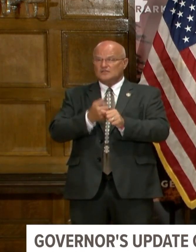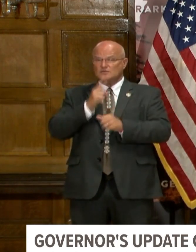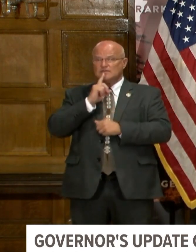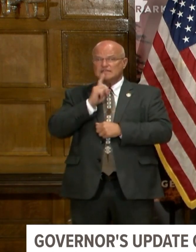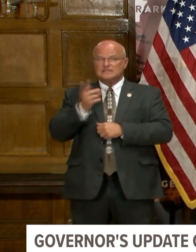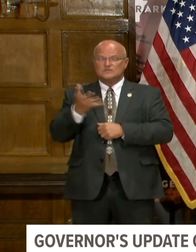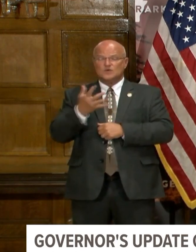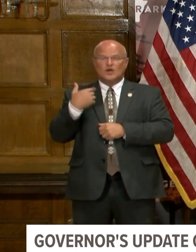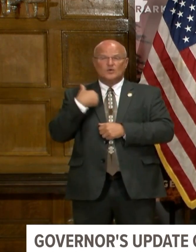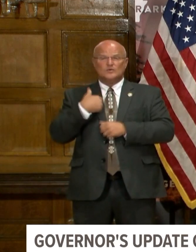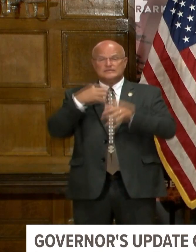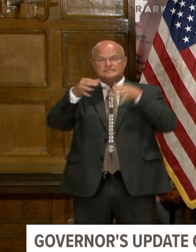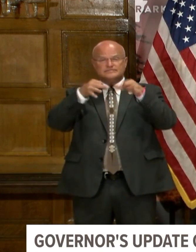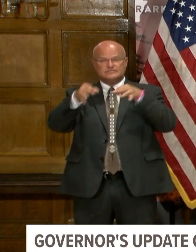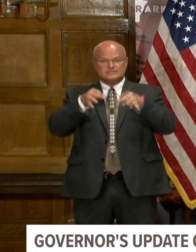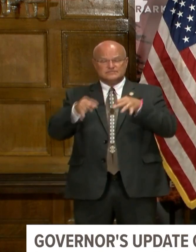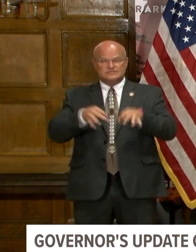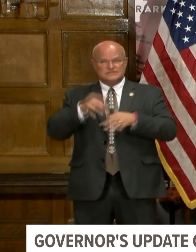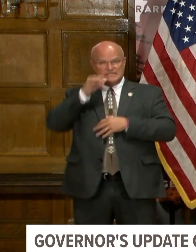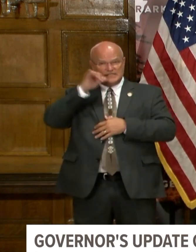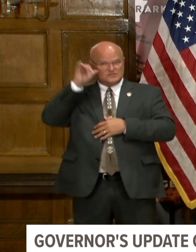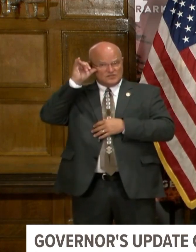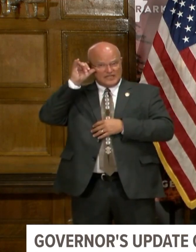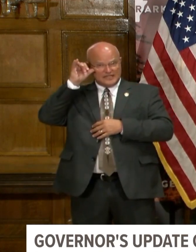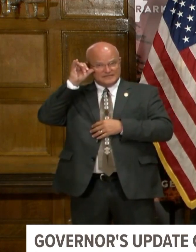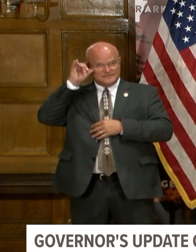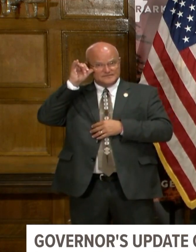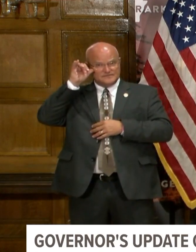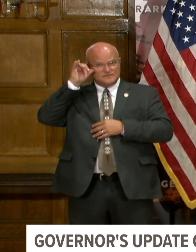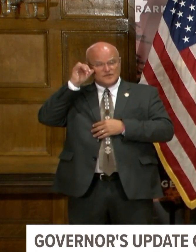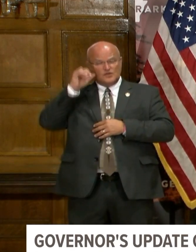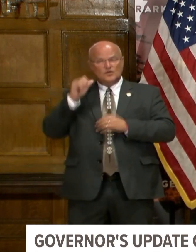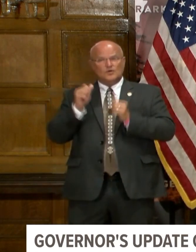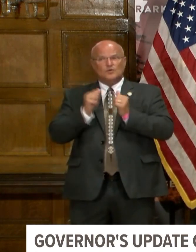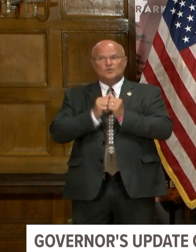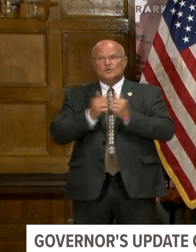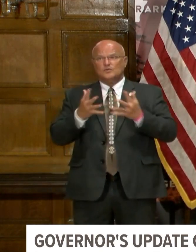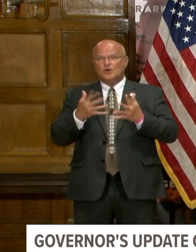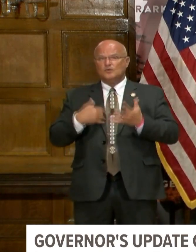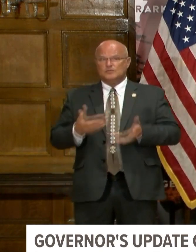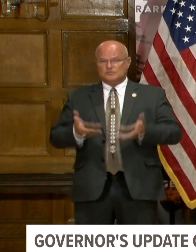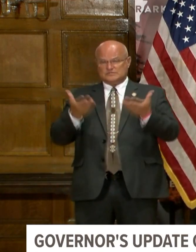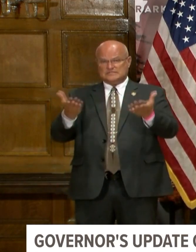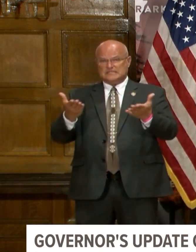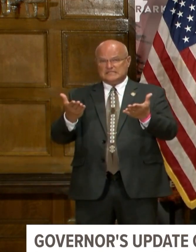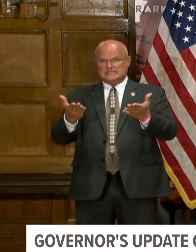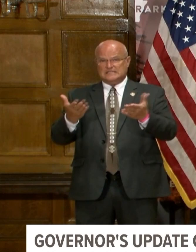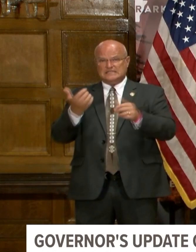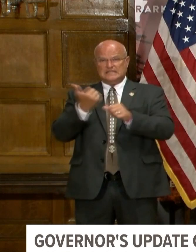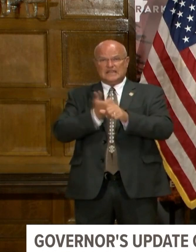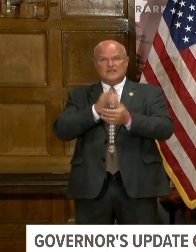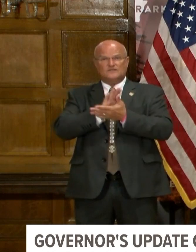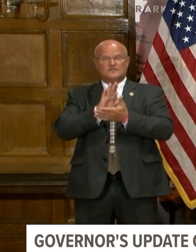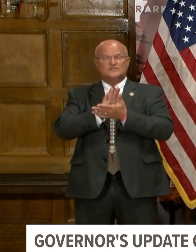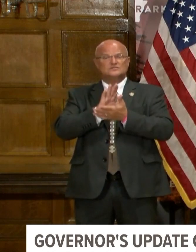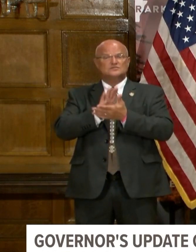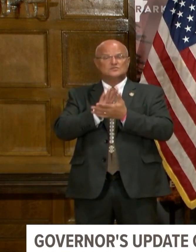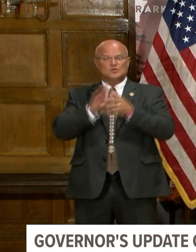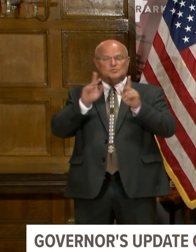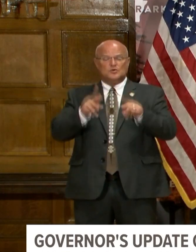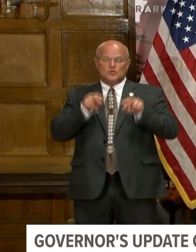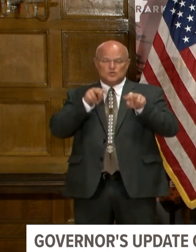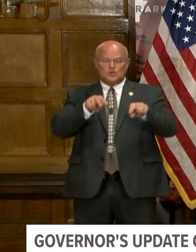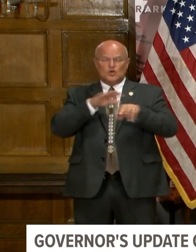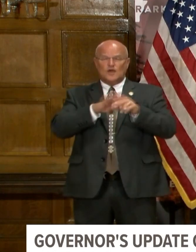is what we outlined yesterday with what we presented, that every school patron can go and